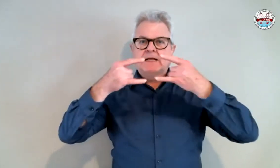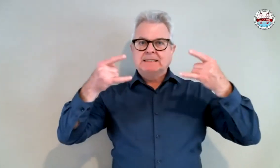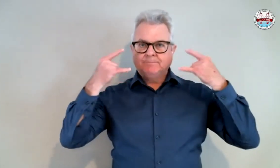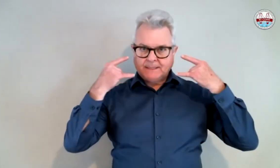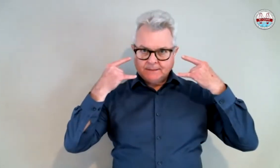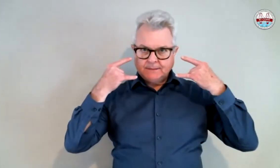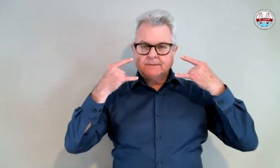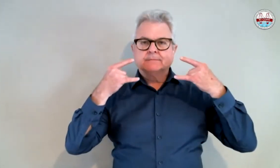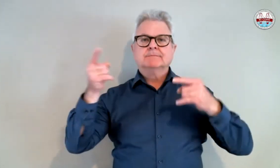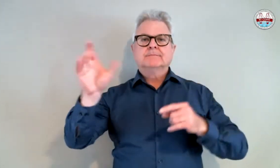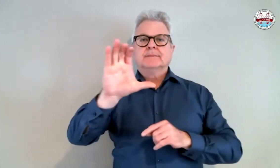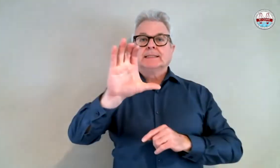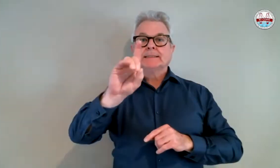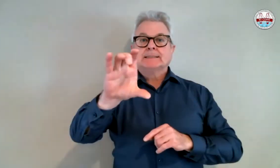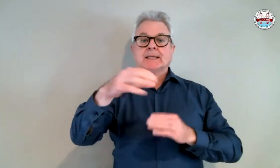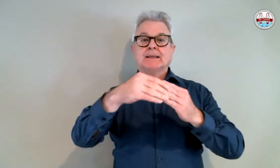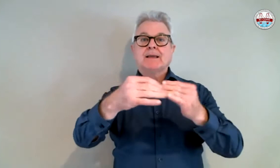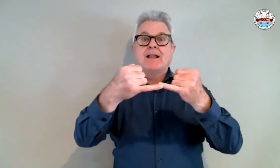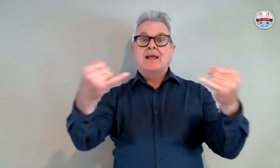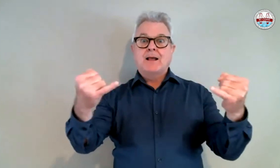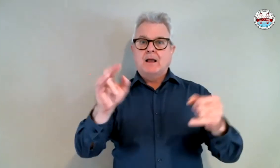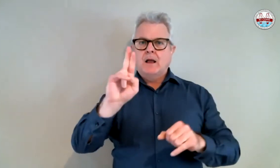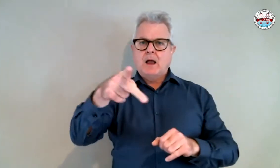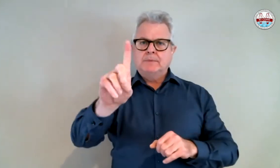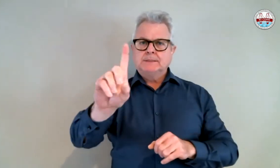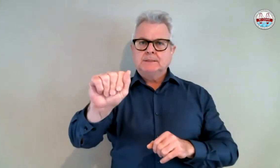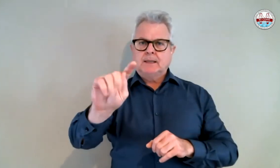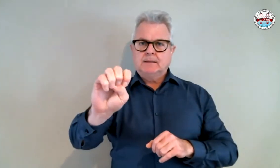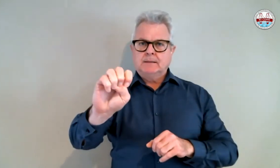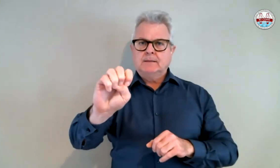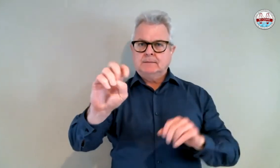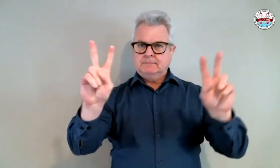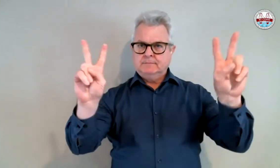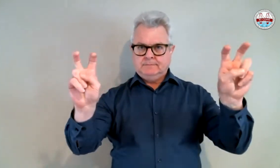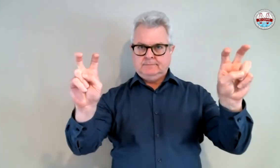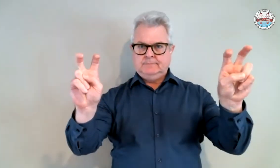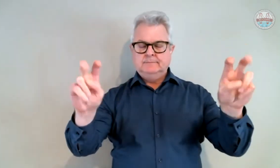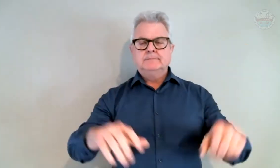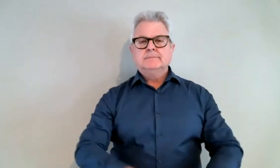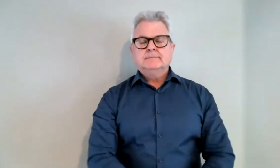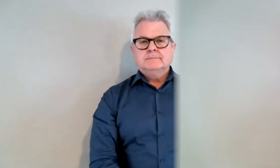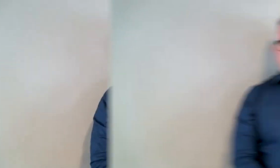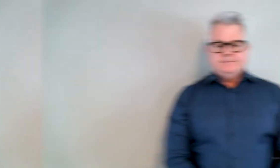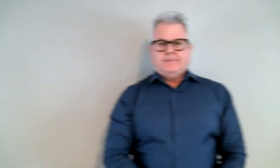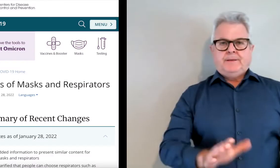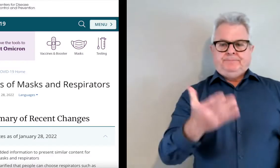This topic is about face masks. The CDC guidelines have been updated.